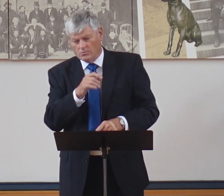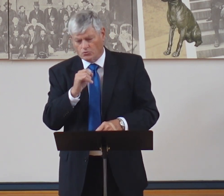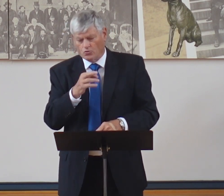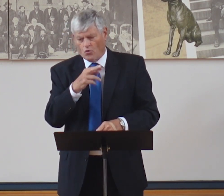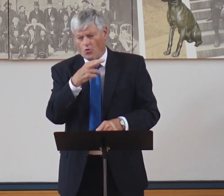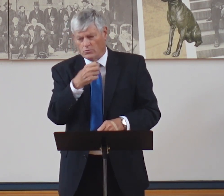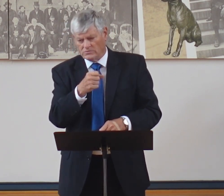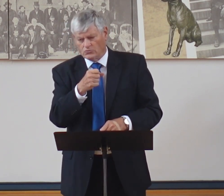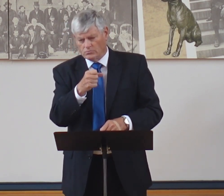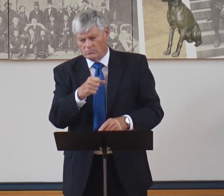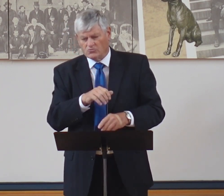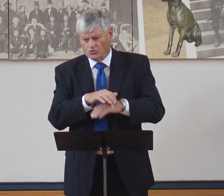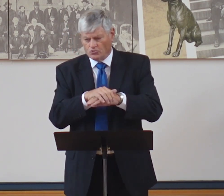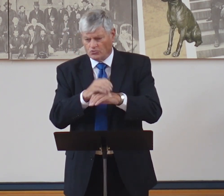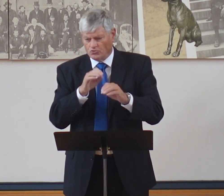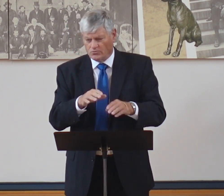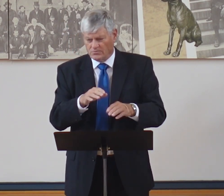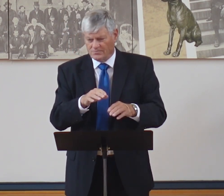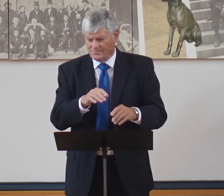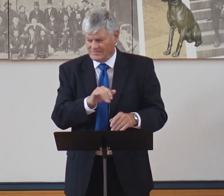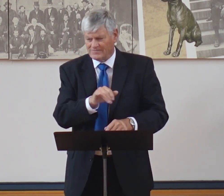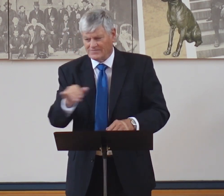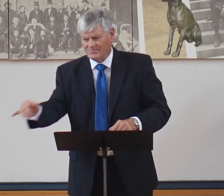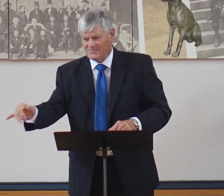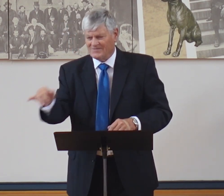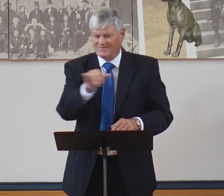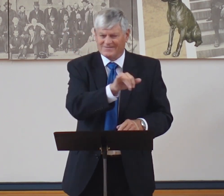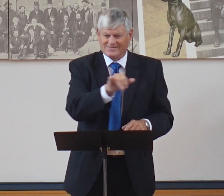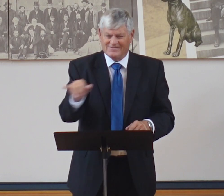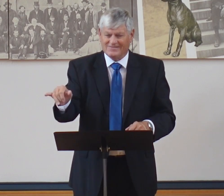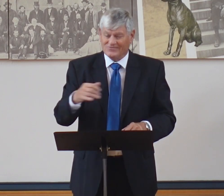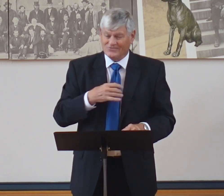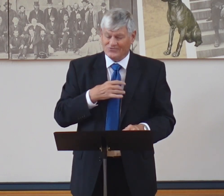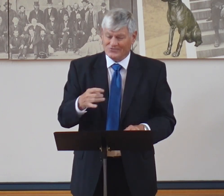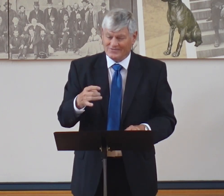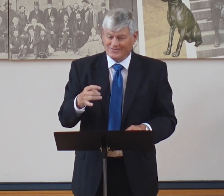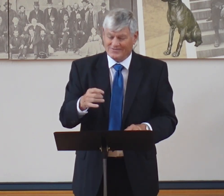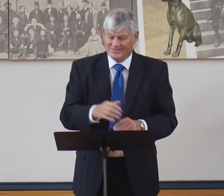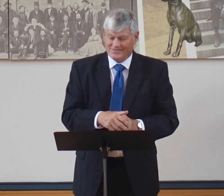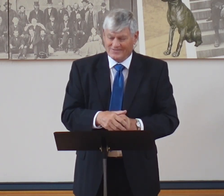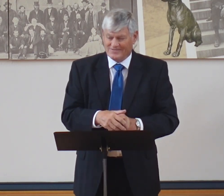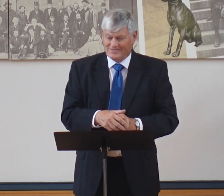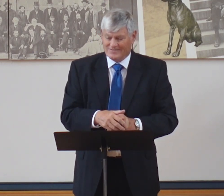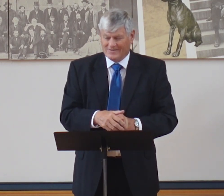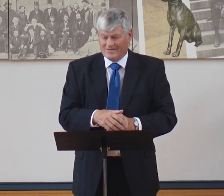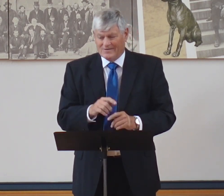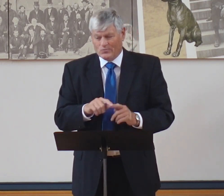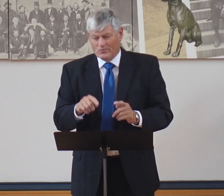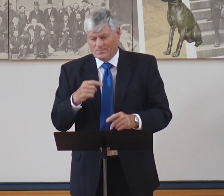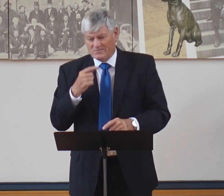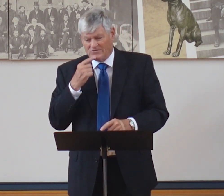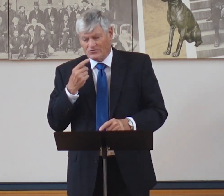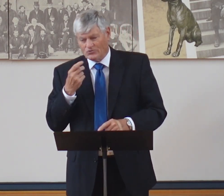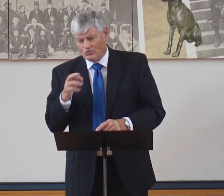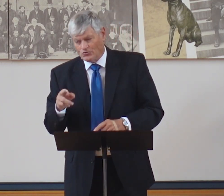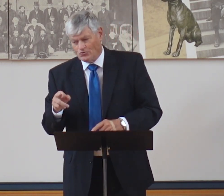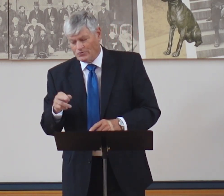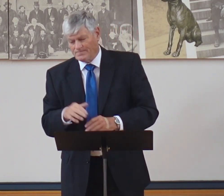Just like my mother, she was also an English teacher, so she took after our mother, which I found very interesting. I